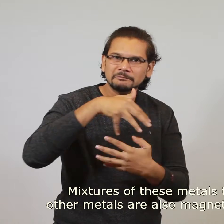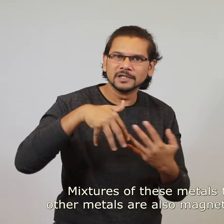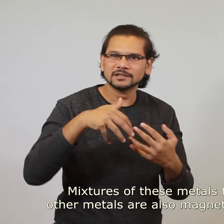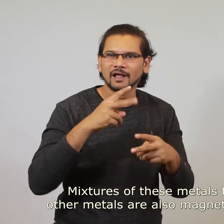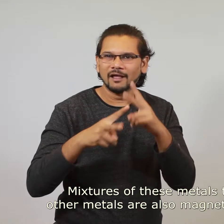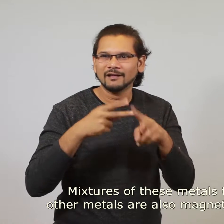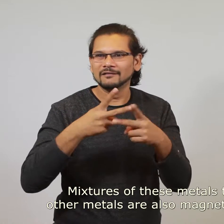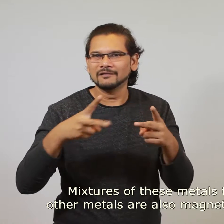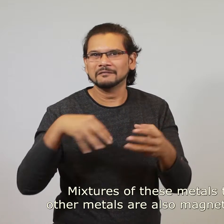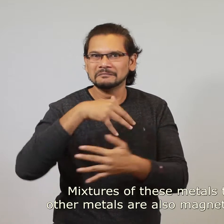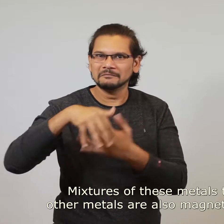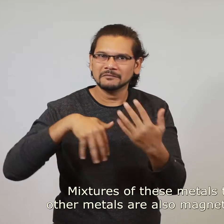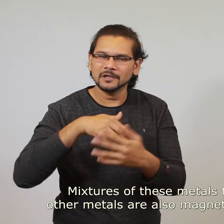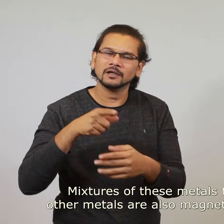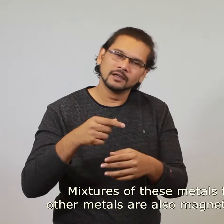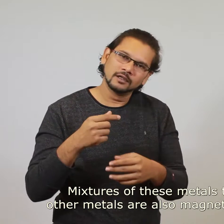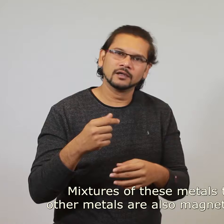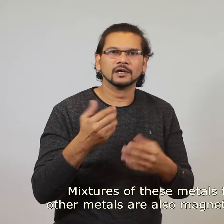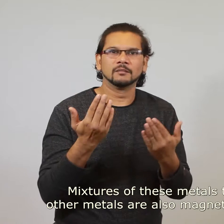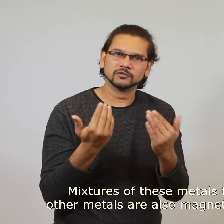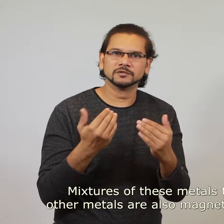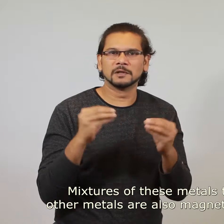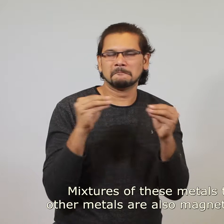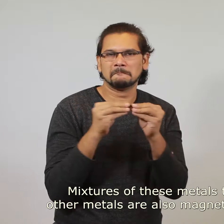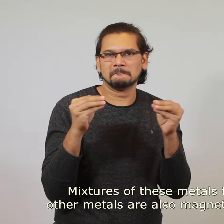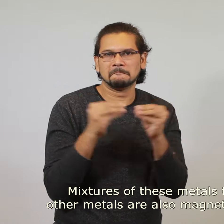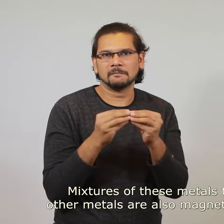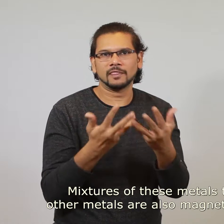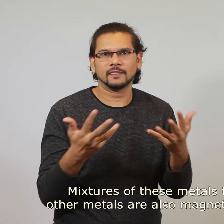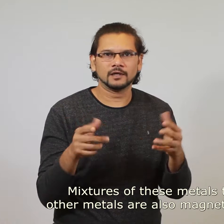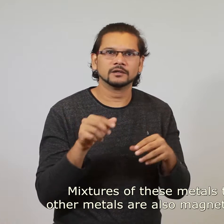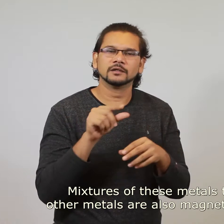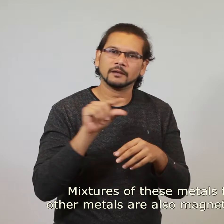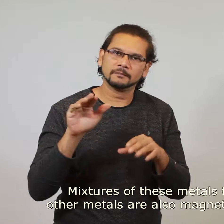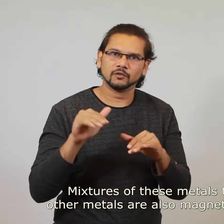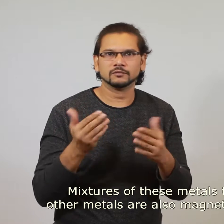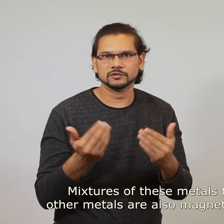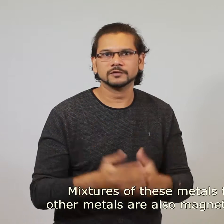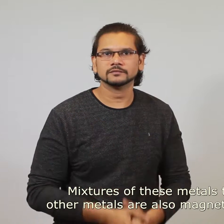Mixtures of these metals that form other metals are also magnetic materials.